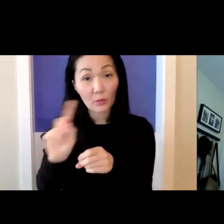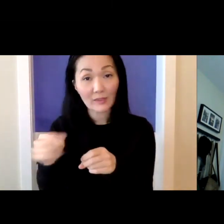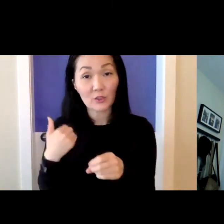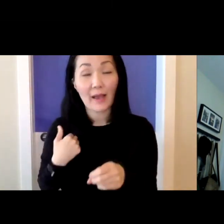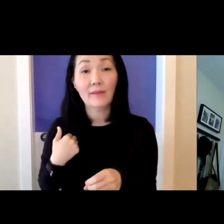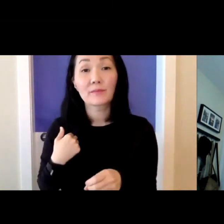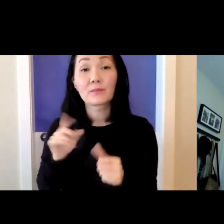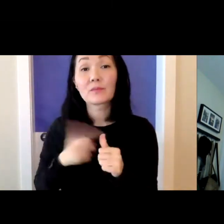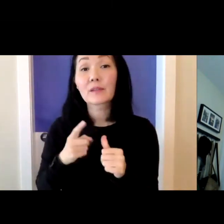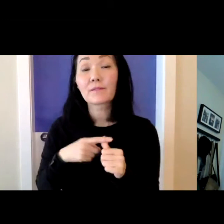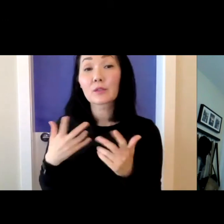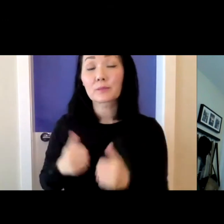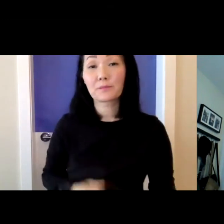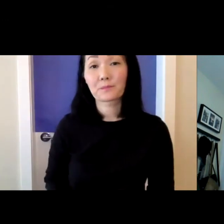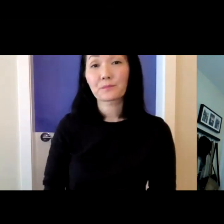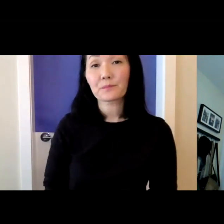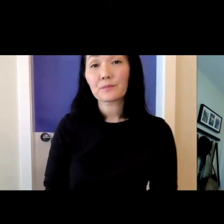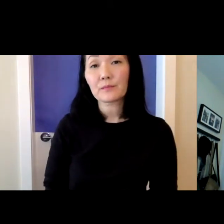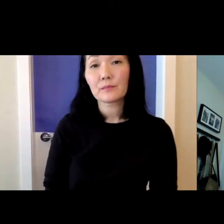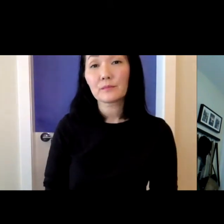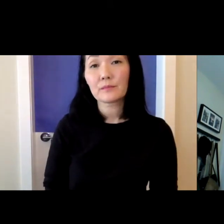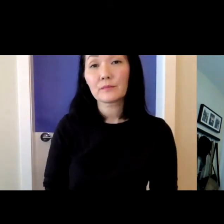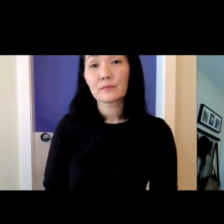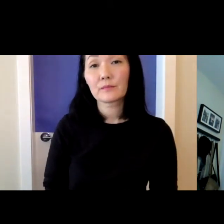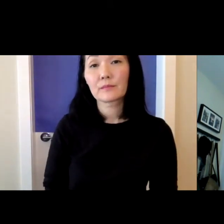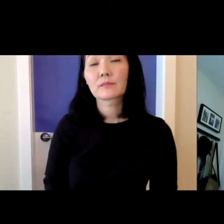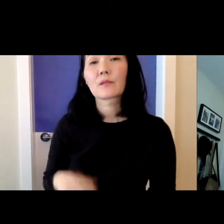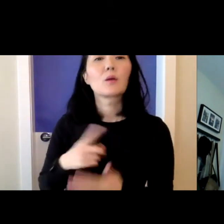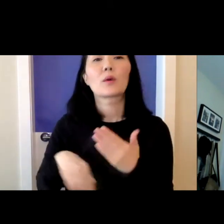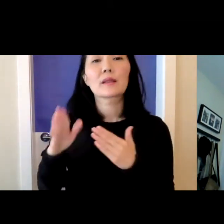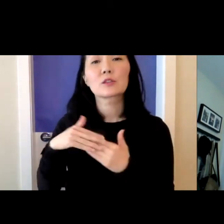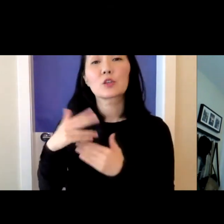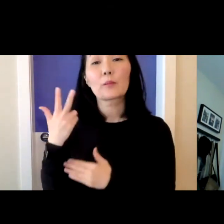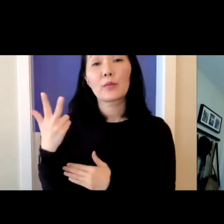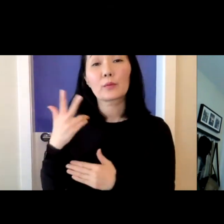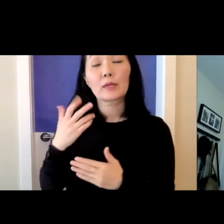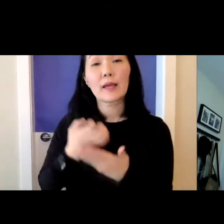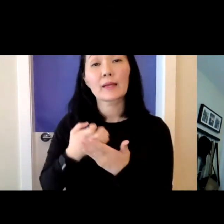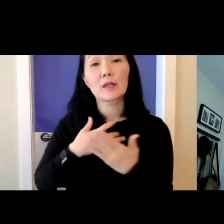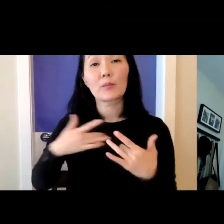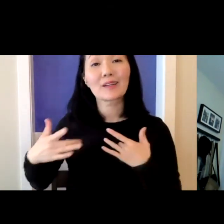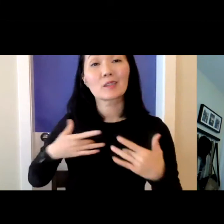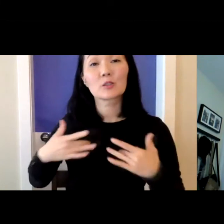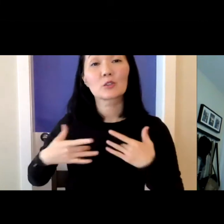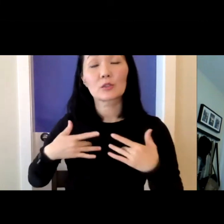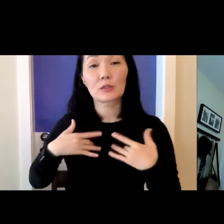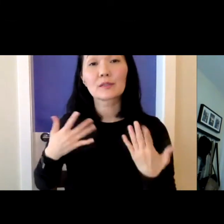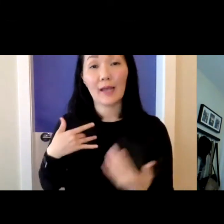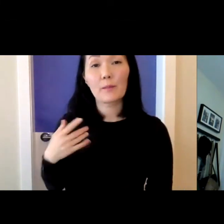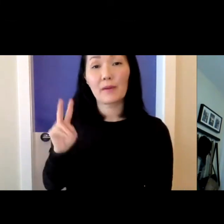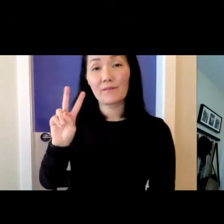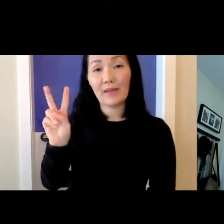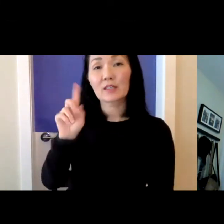And the first question that we have is, what are the top three current economic concerns that the city of Vancouver should be trying to